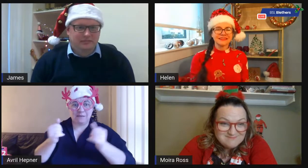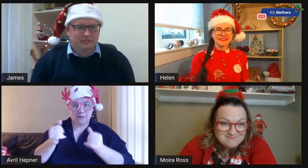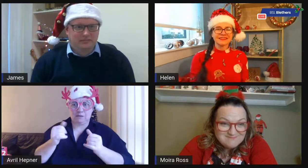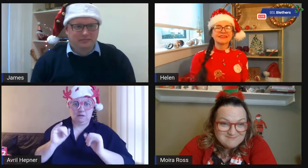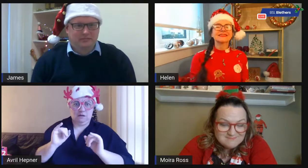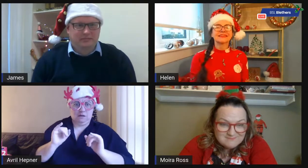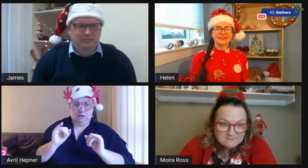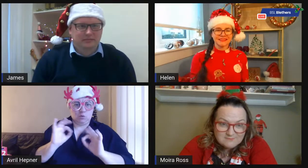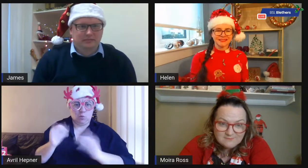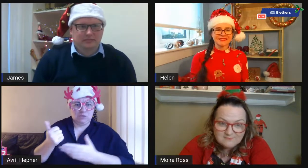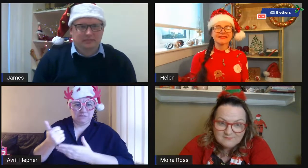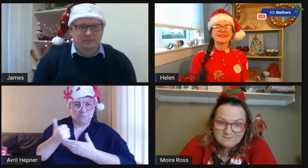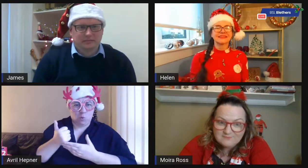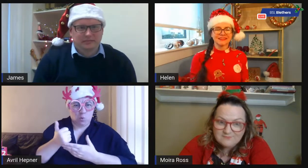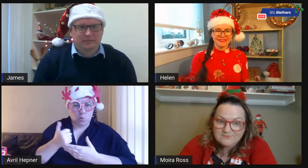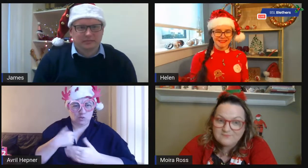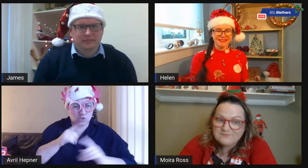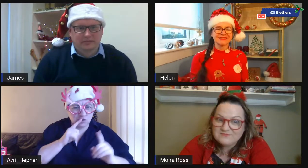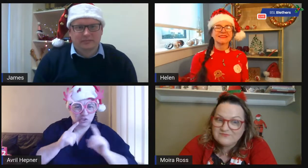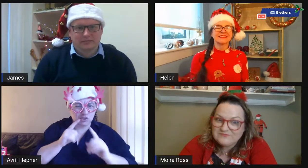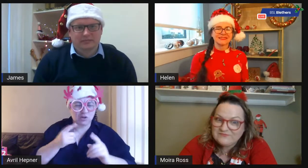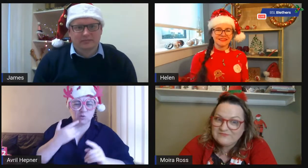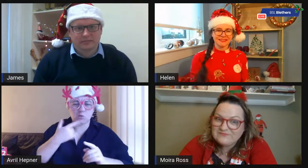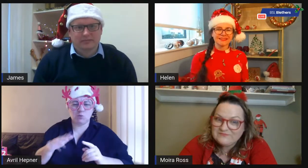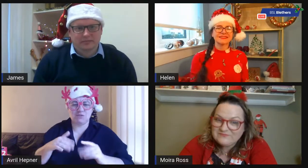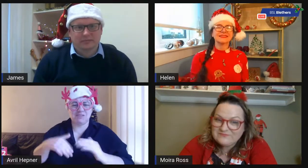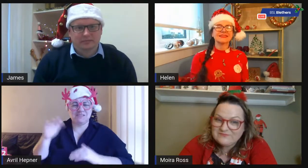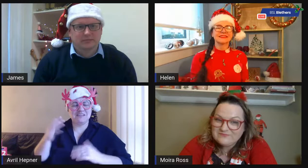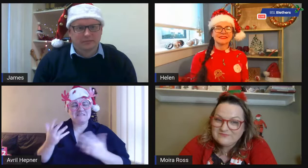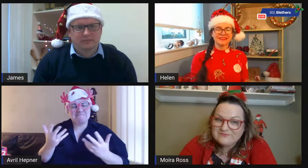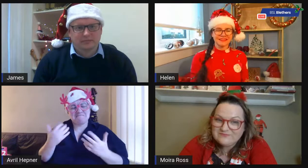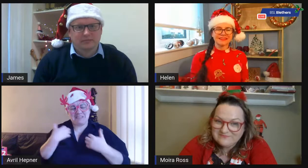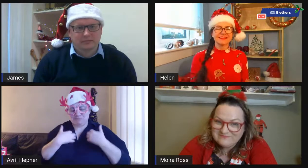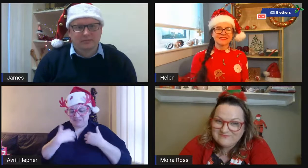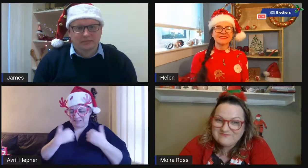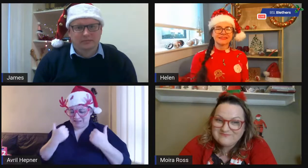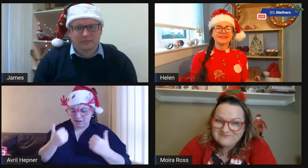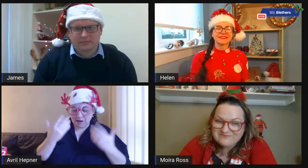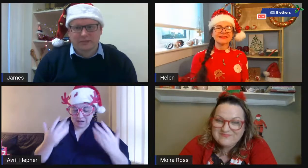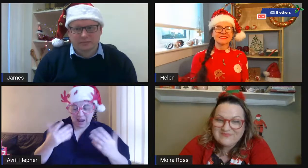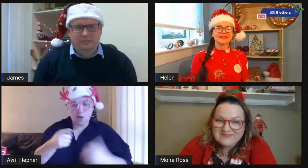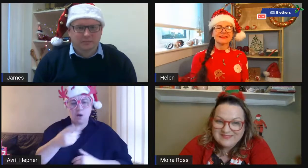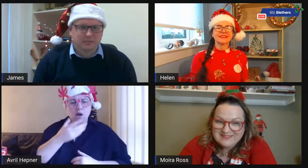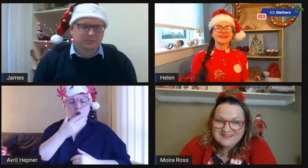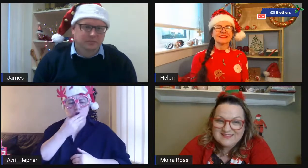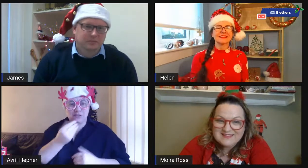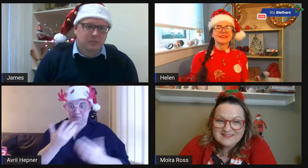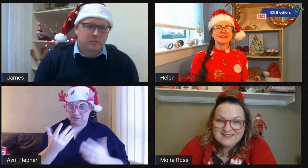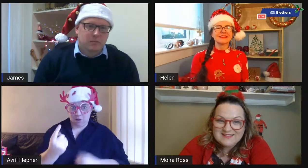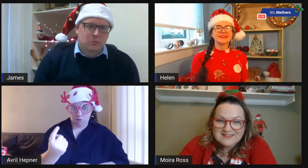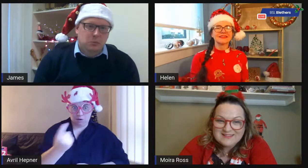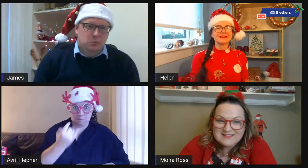neighbours. We didn't want to provoke any clashes. So, you know, we wanted them to be supportive of us. So we were always very mindful of